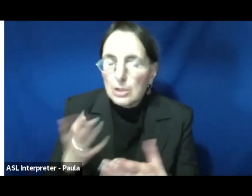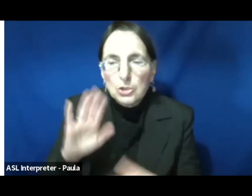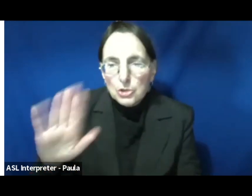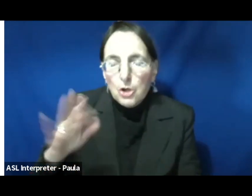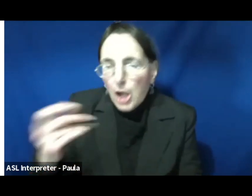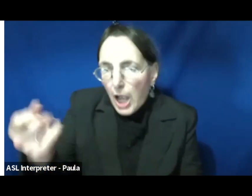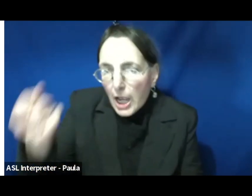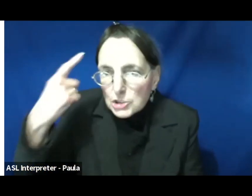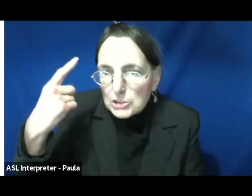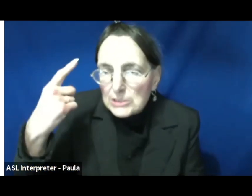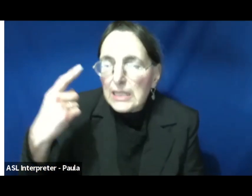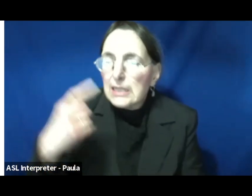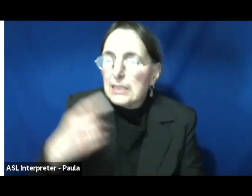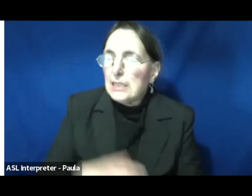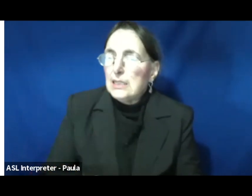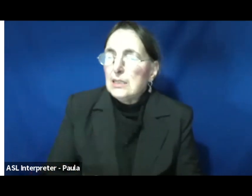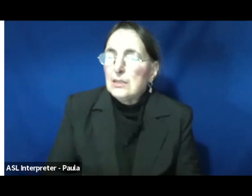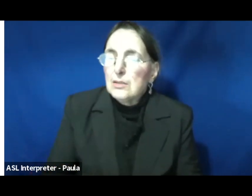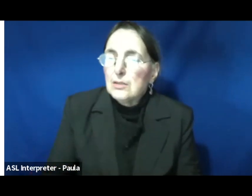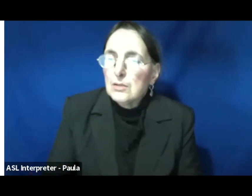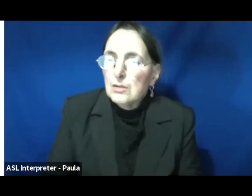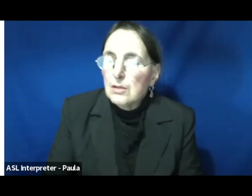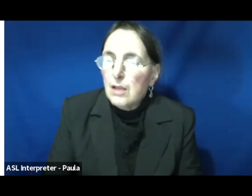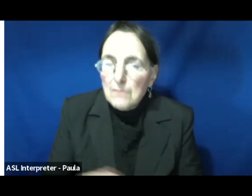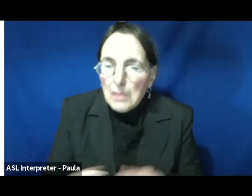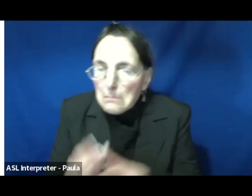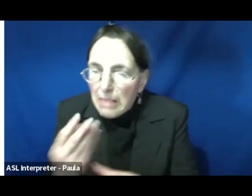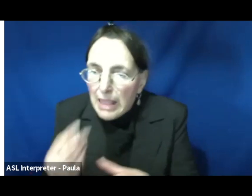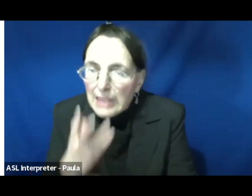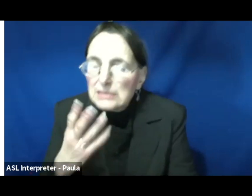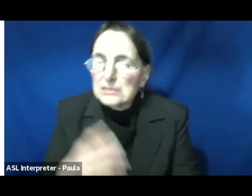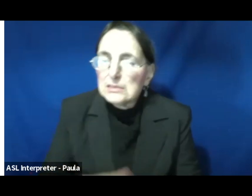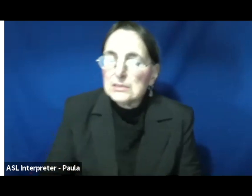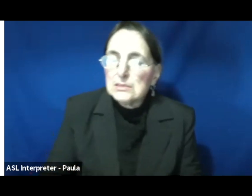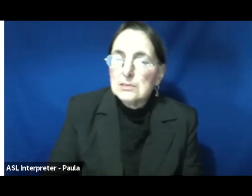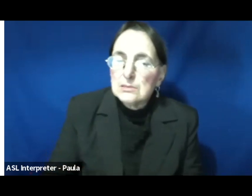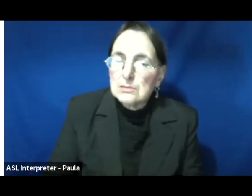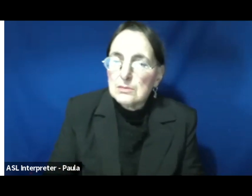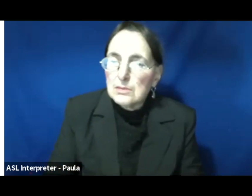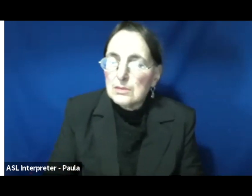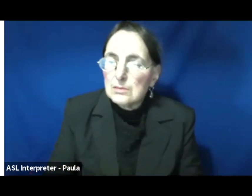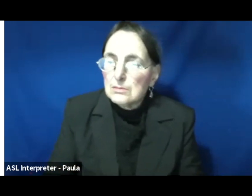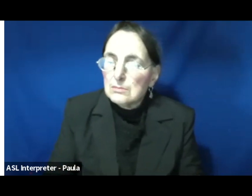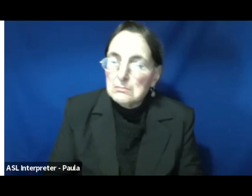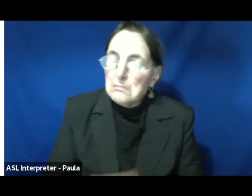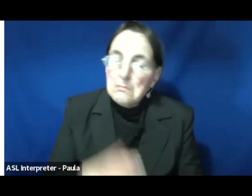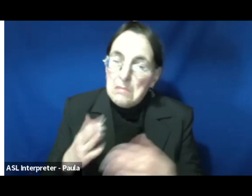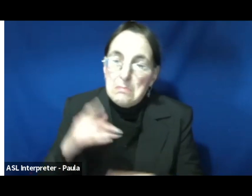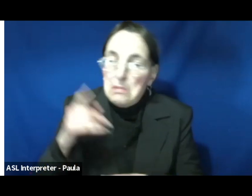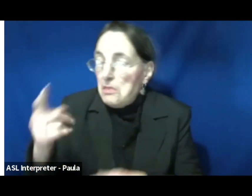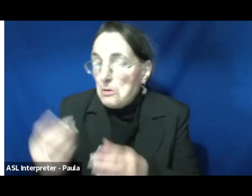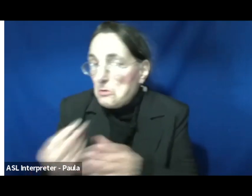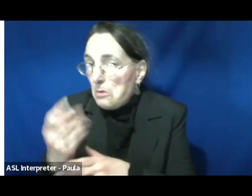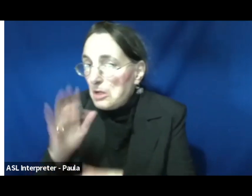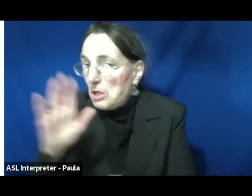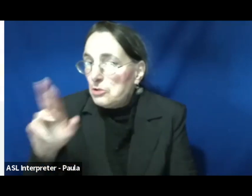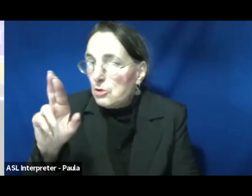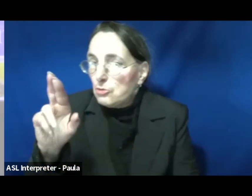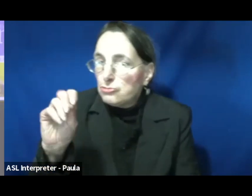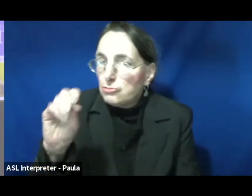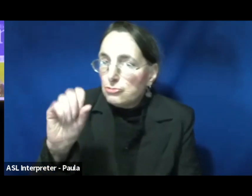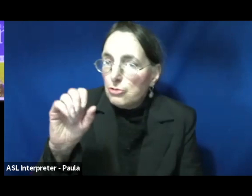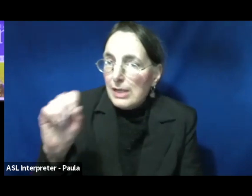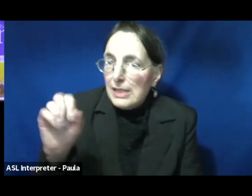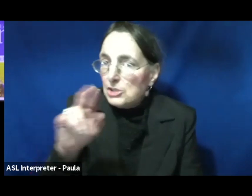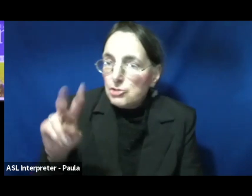of the plants that they grow up in the reservation where I haven't been. I learned a lot from her, and I'm still talking to her about things that she does today. And